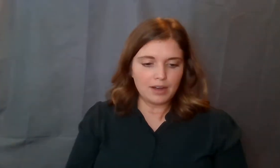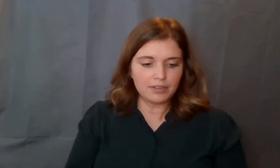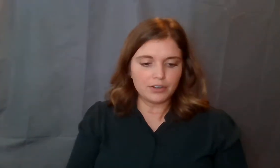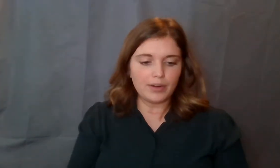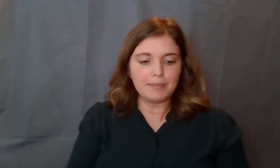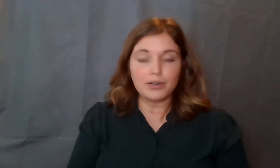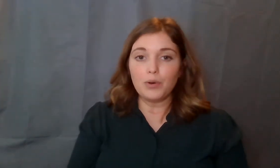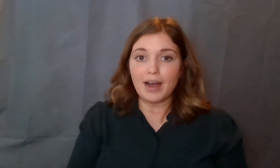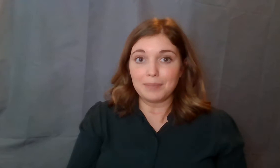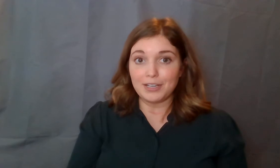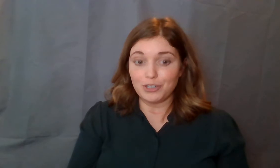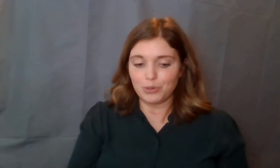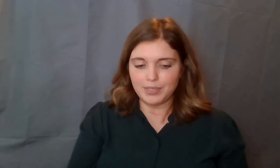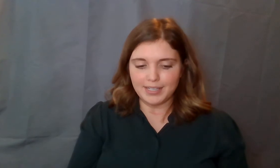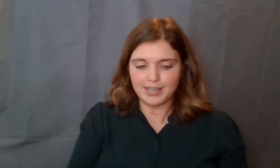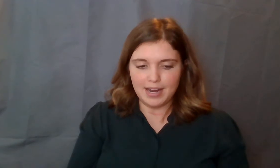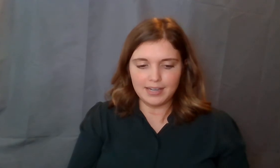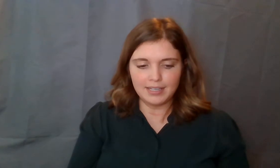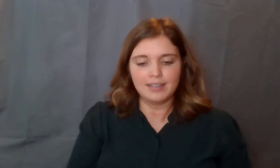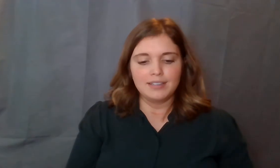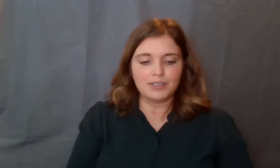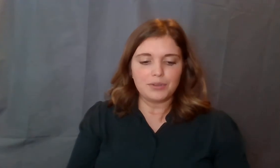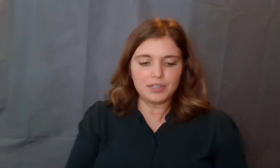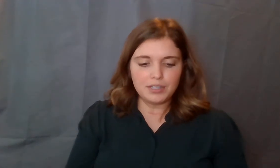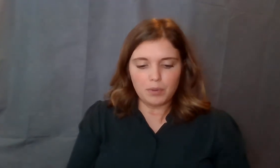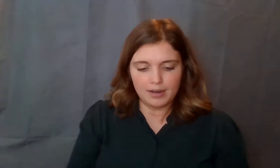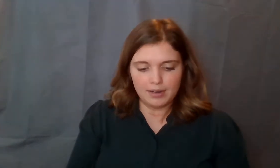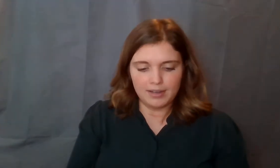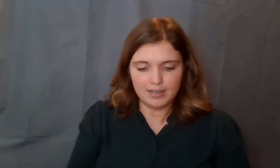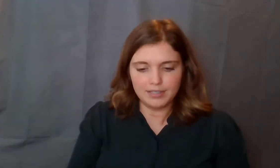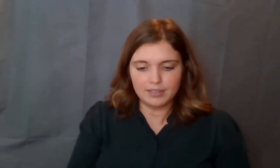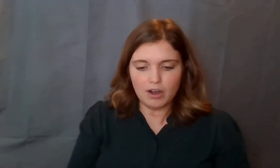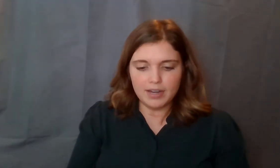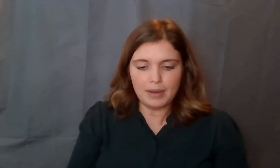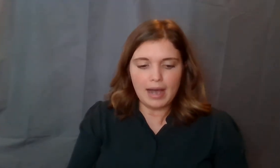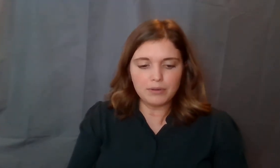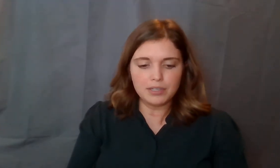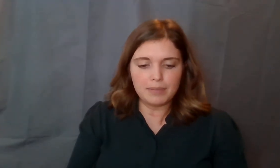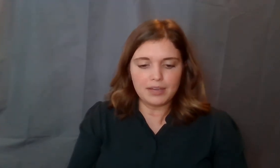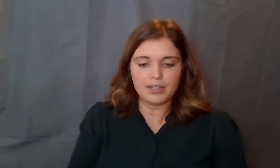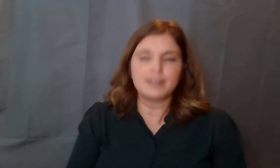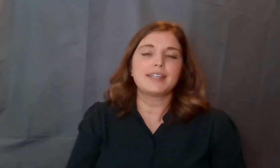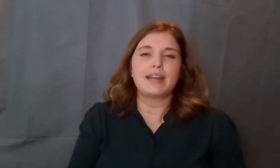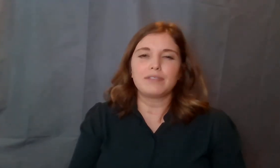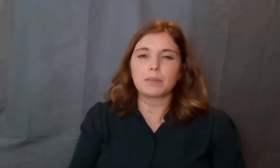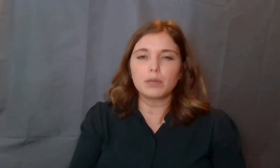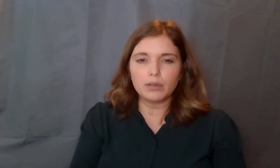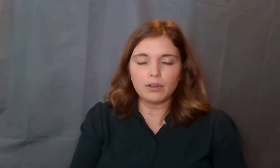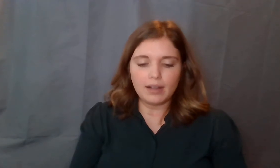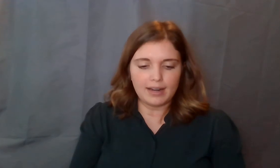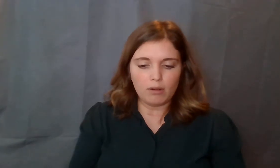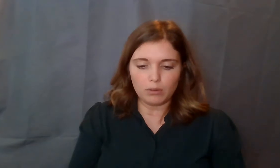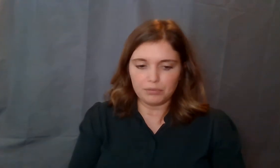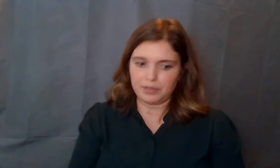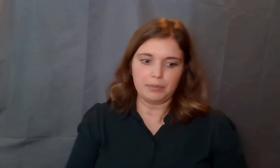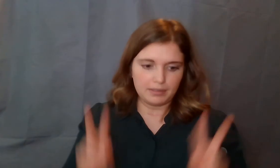Another grammar note on page 268. So this one is talking about how to make things kind of like plural and all over the